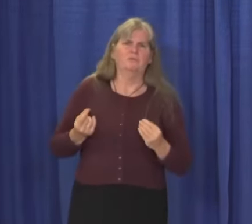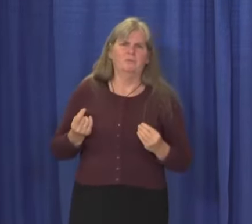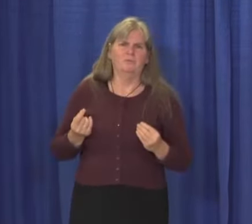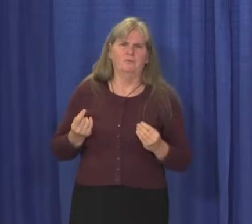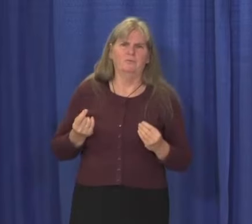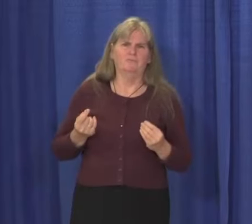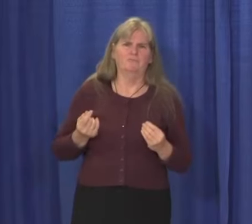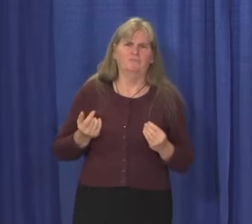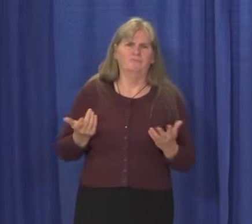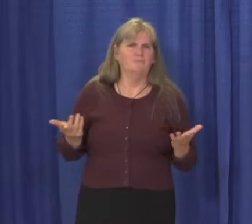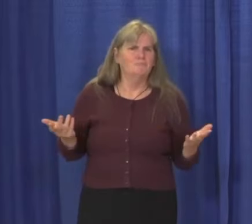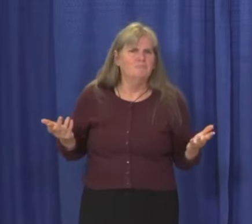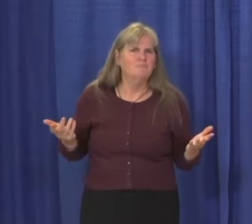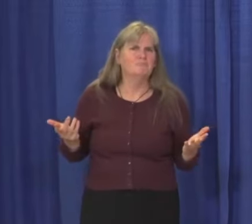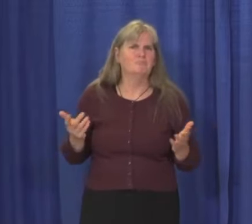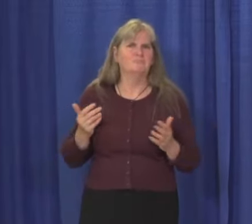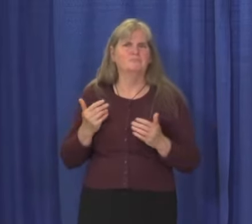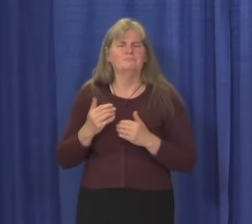more.